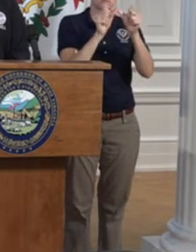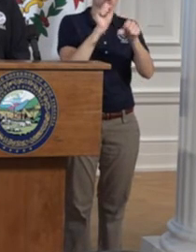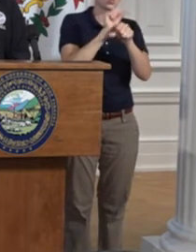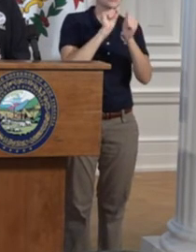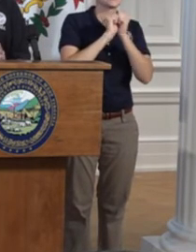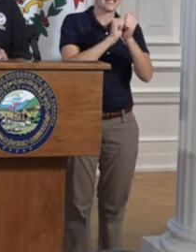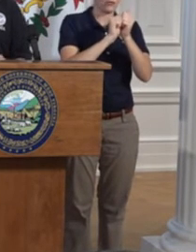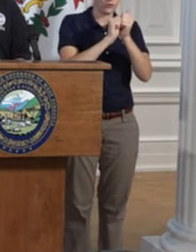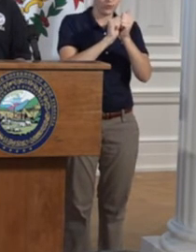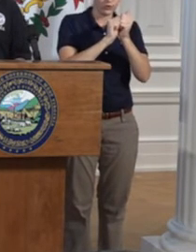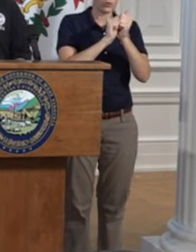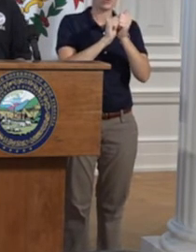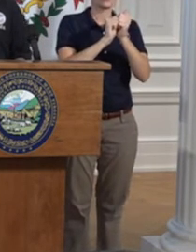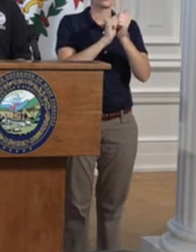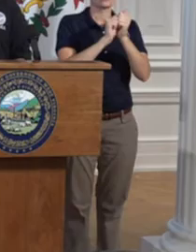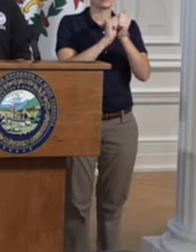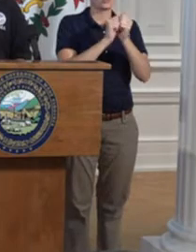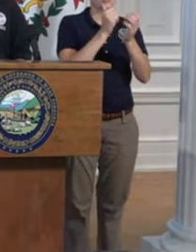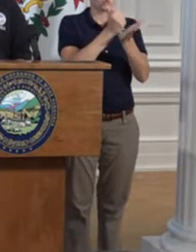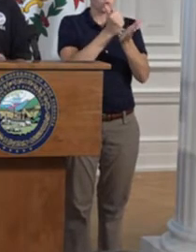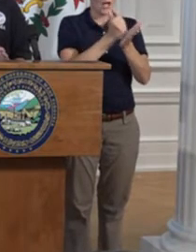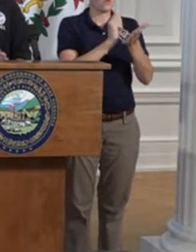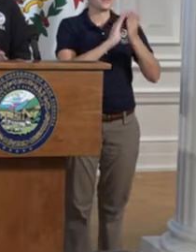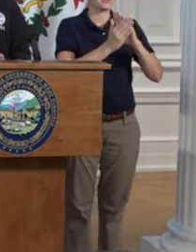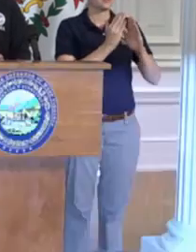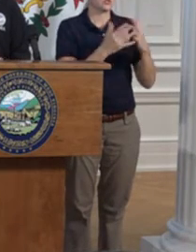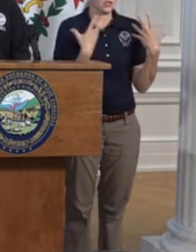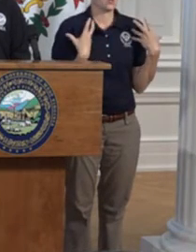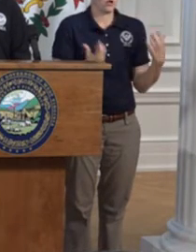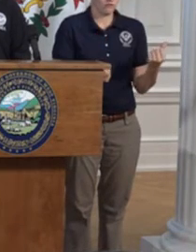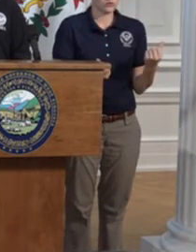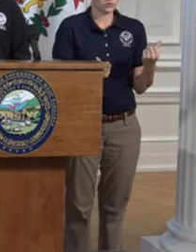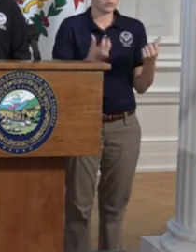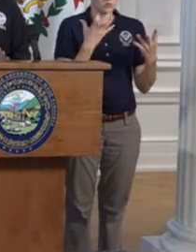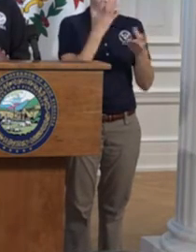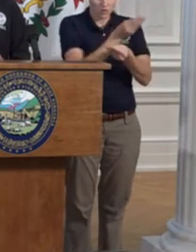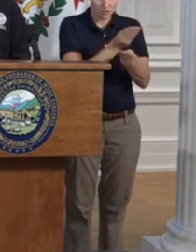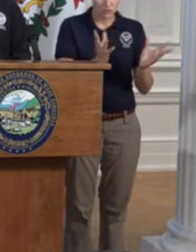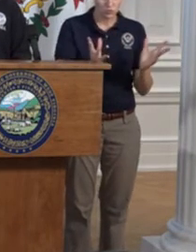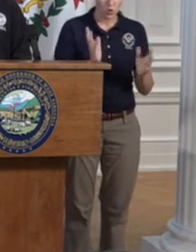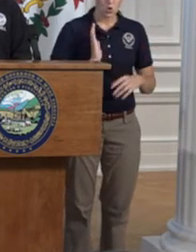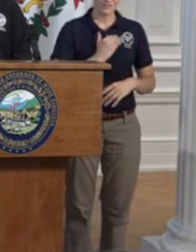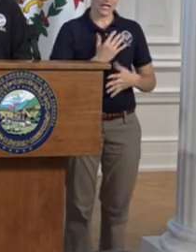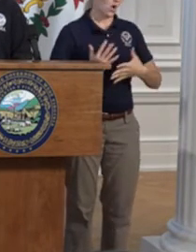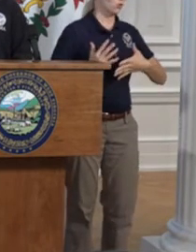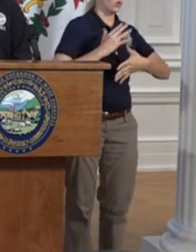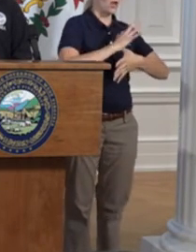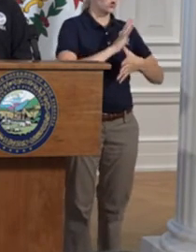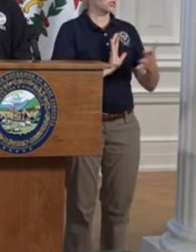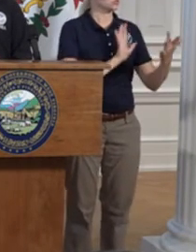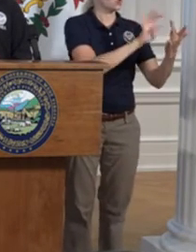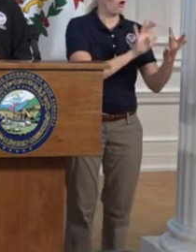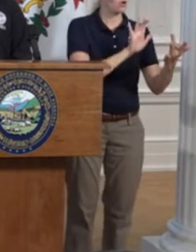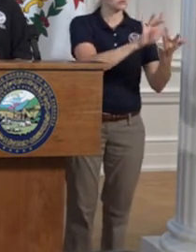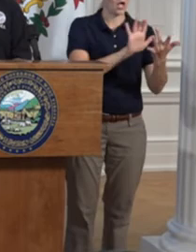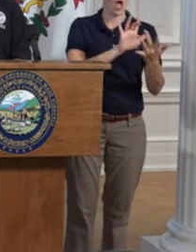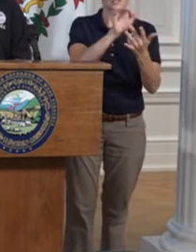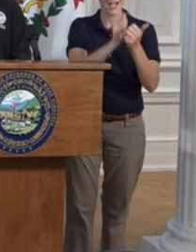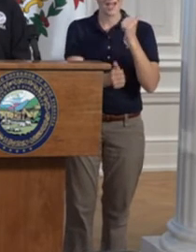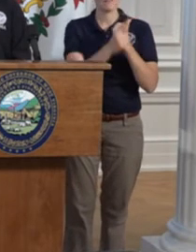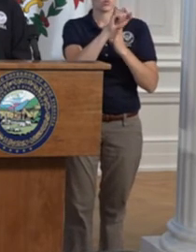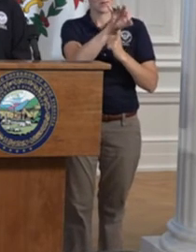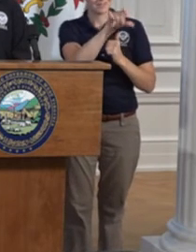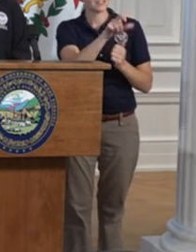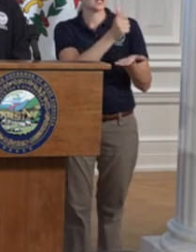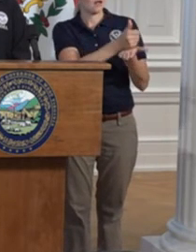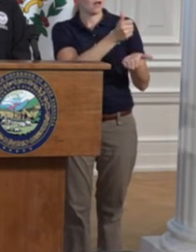help communities recover. I want you to know that we made it a priority to reach everyone who needs help. I'm very happy to announce that